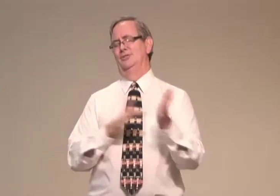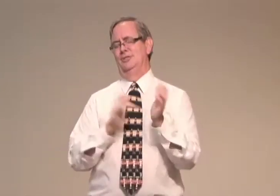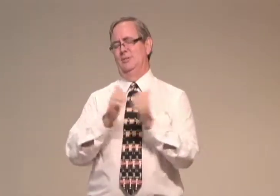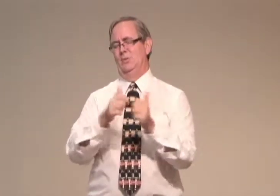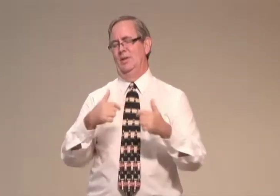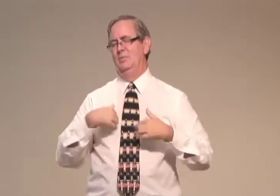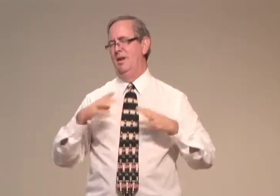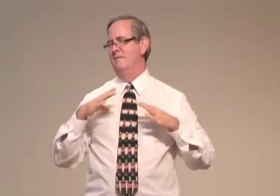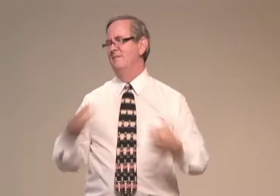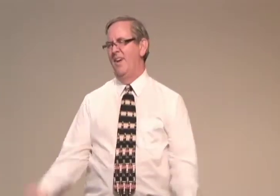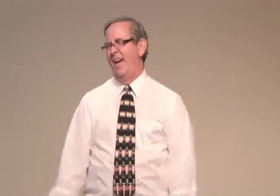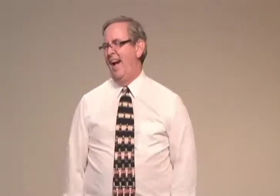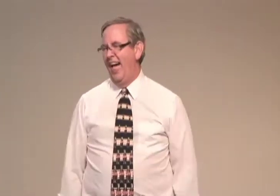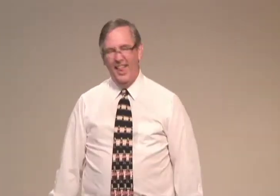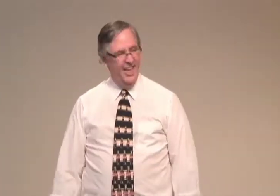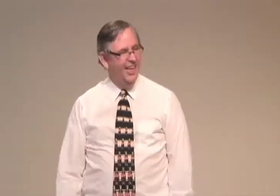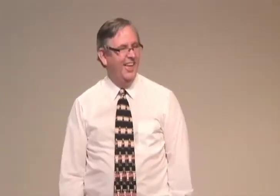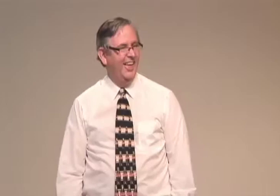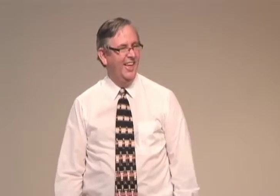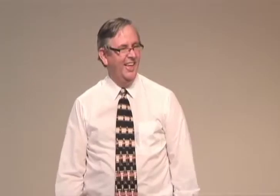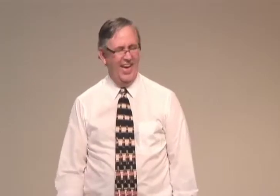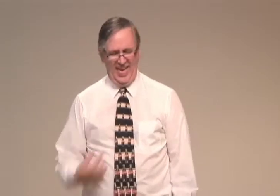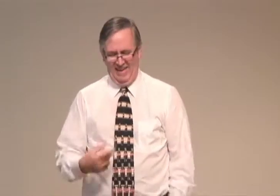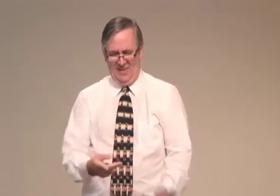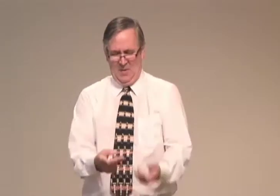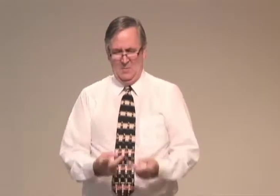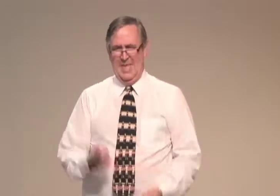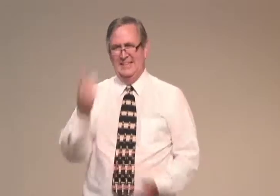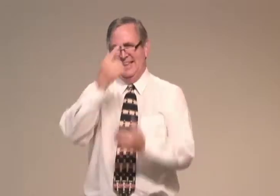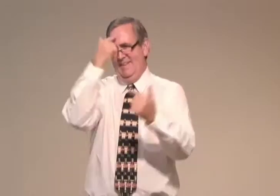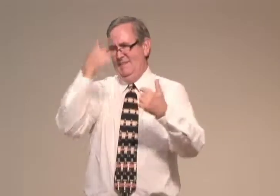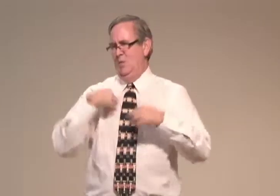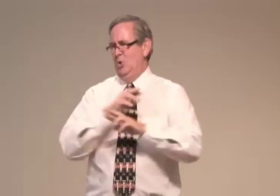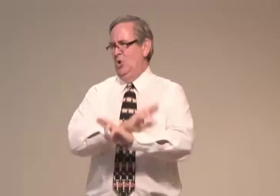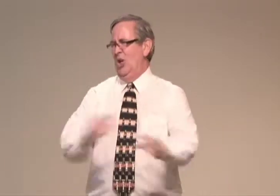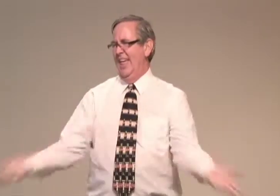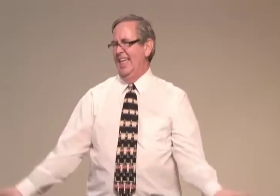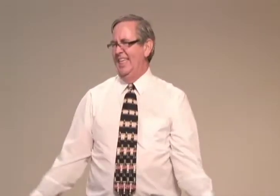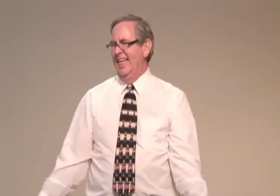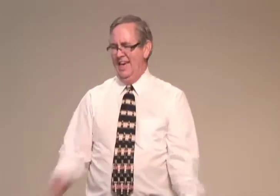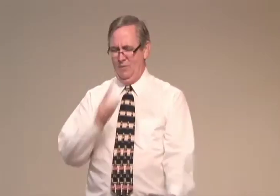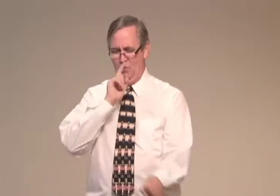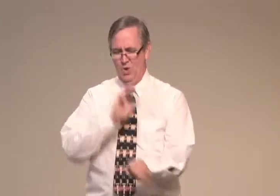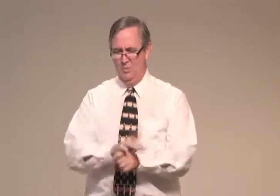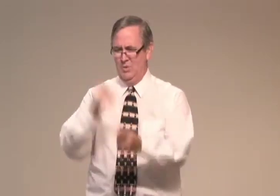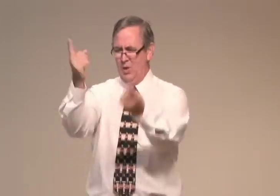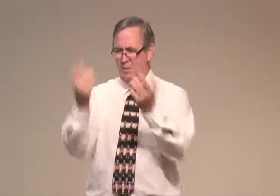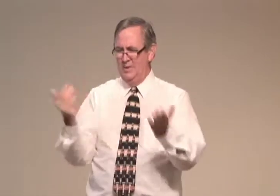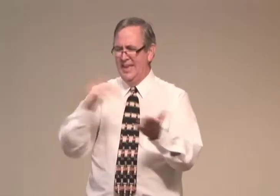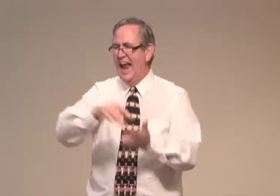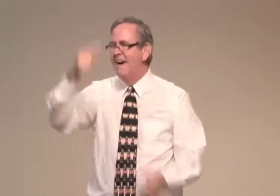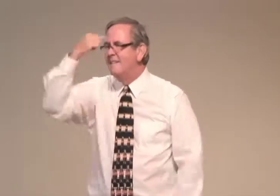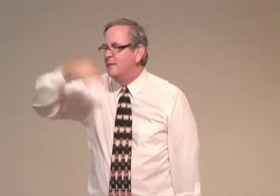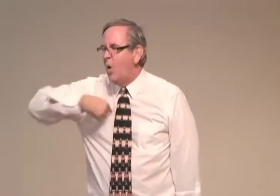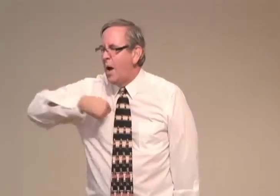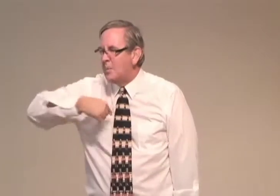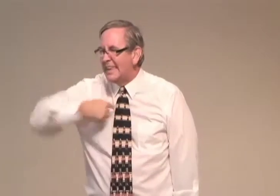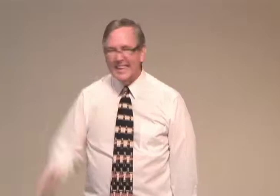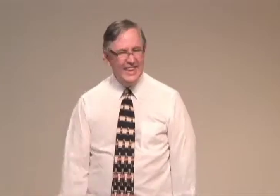you know I was all worried and nervous and I didn't need to be I had Jesus I had all I needed he has a place ready for me